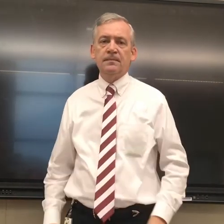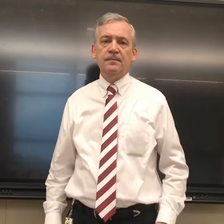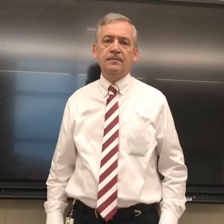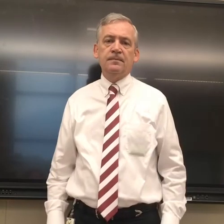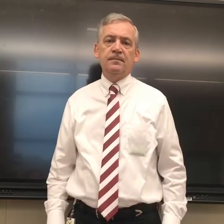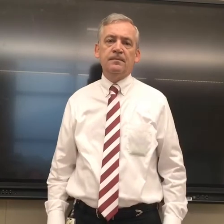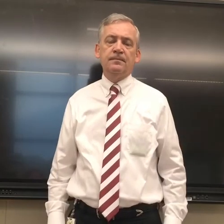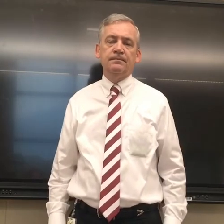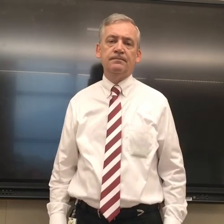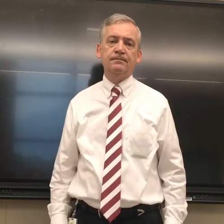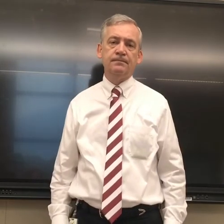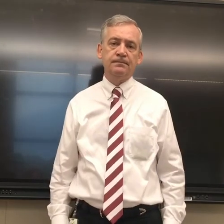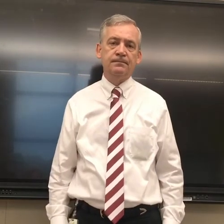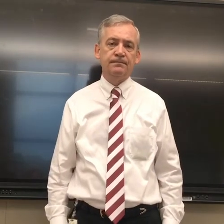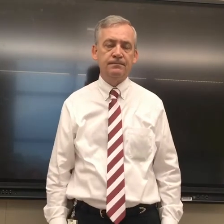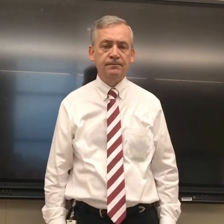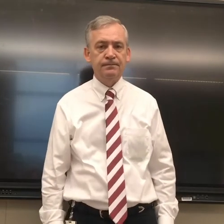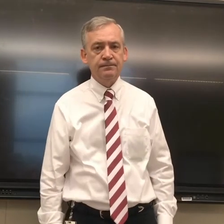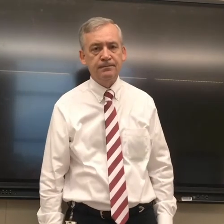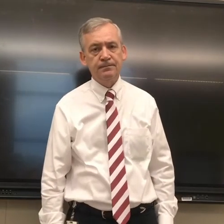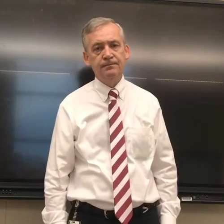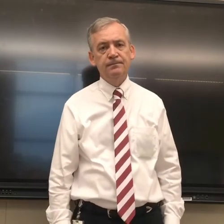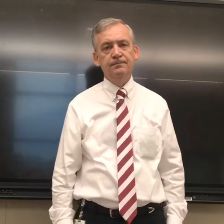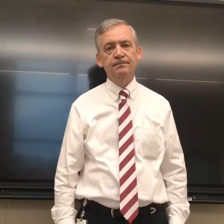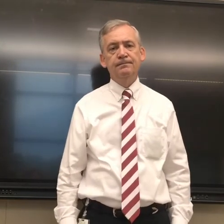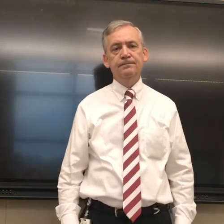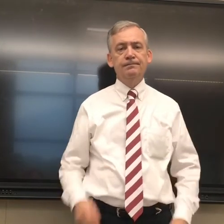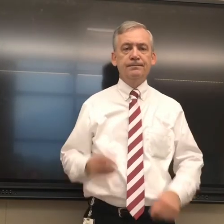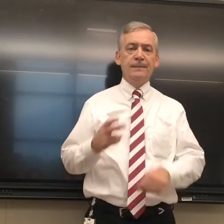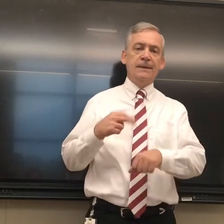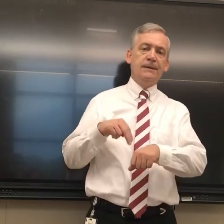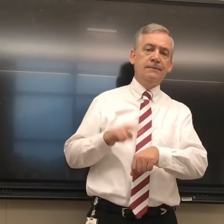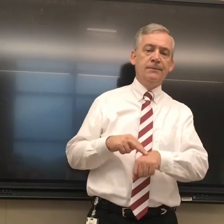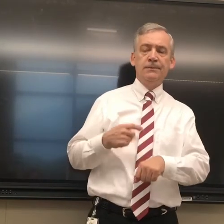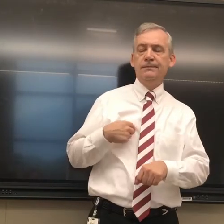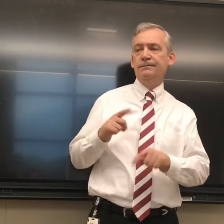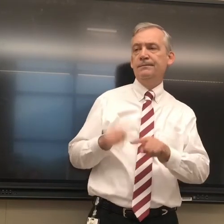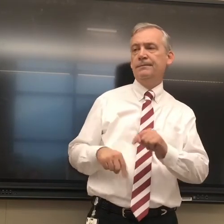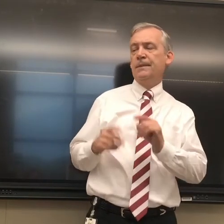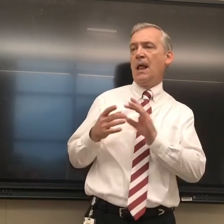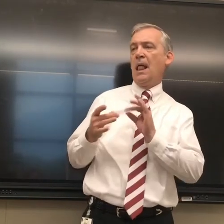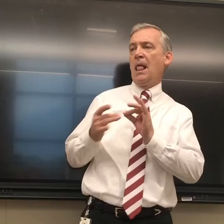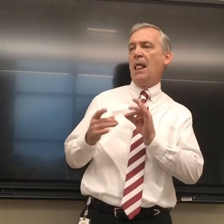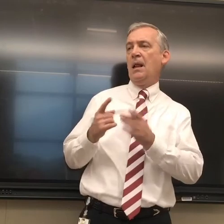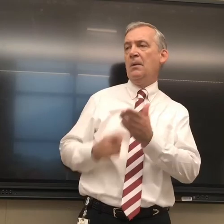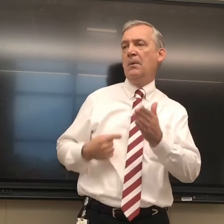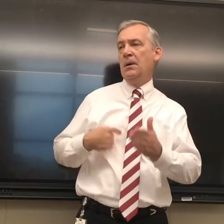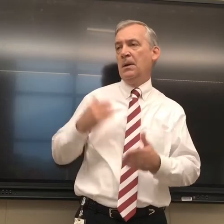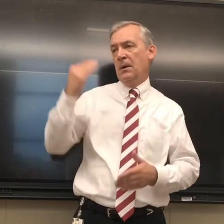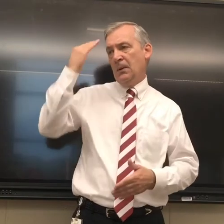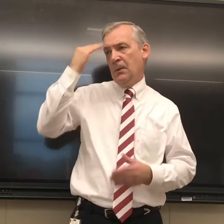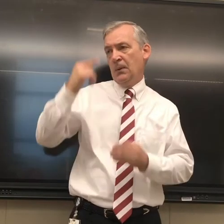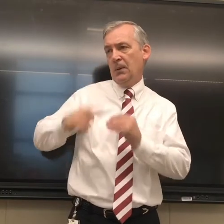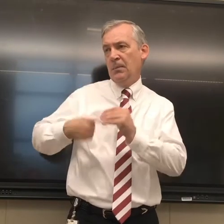Of course, I could not express the things that I knew about Miss Lottie as I stood there, awkward and ashamed.